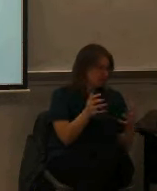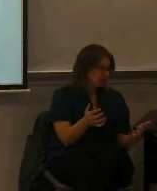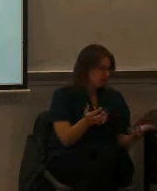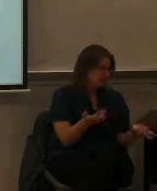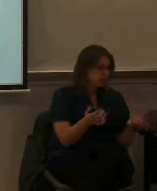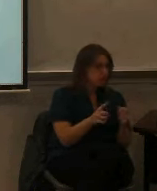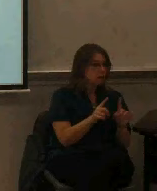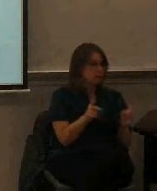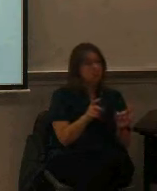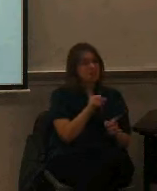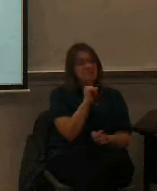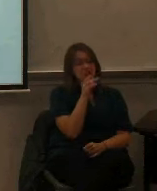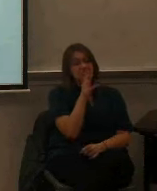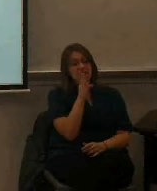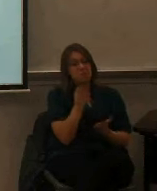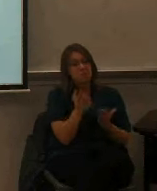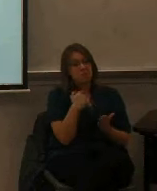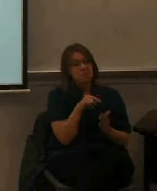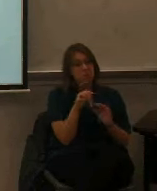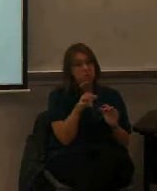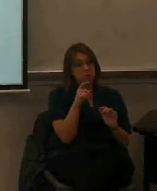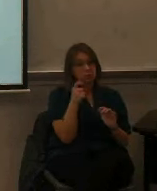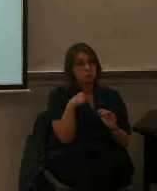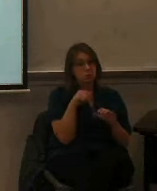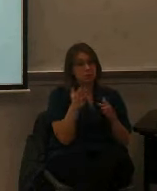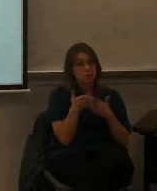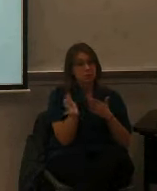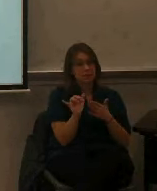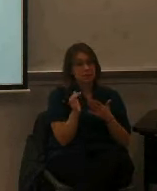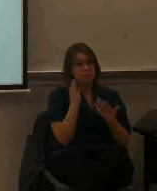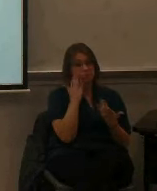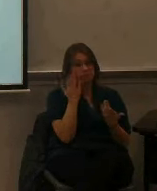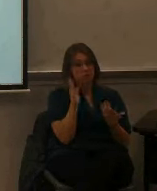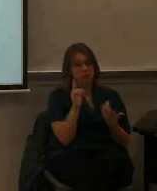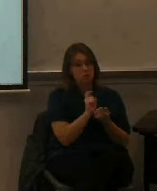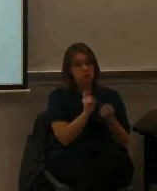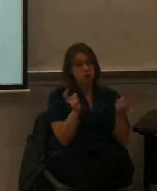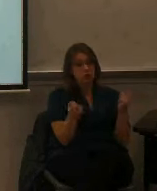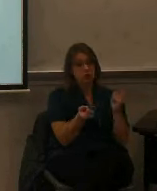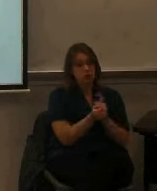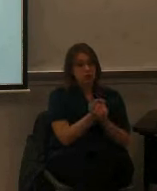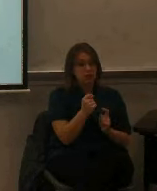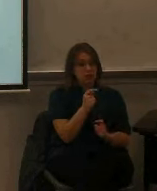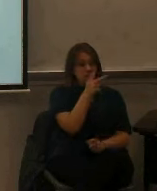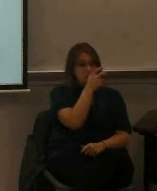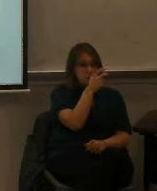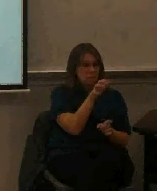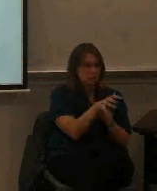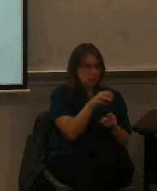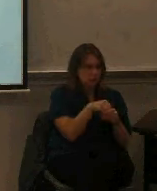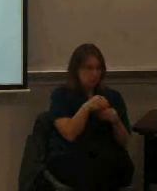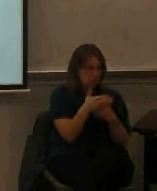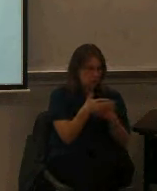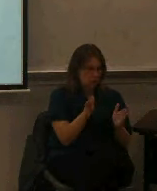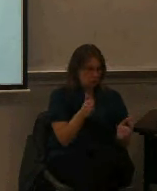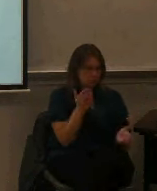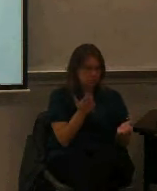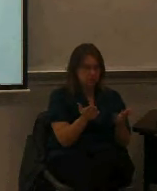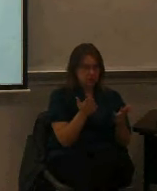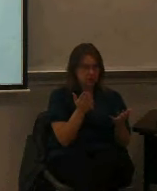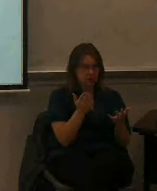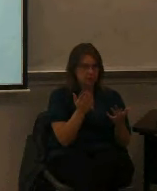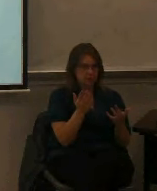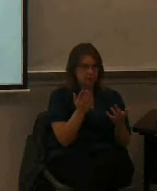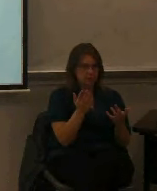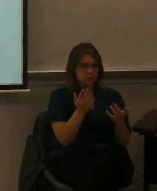But indirectly, maybe we do, because we'll do things like, I don't know, change the cockroach population in the room that perhaps would be eating